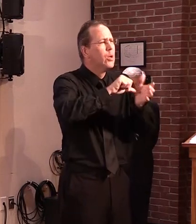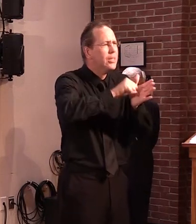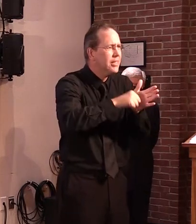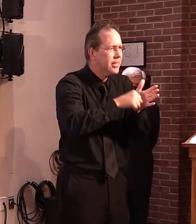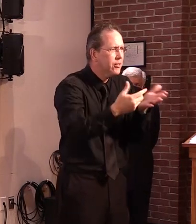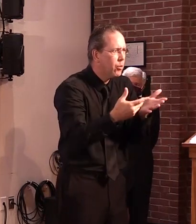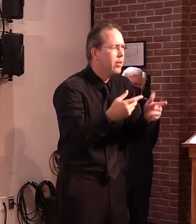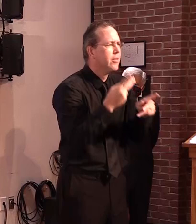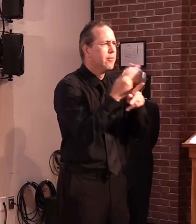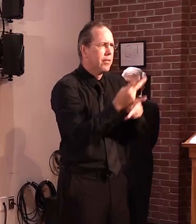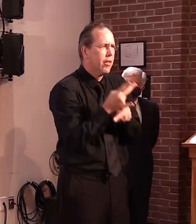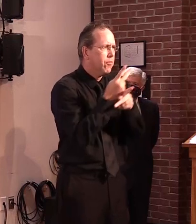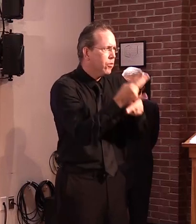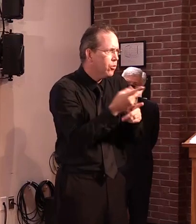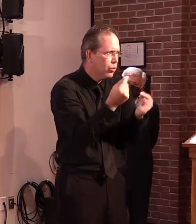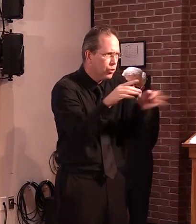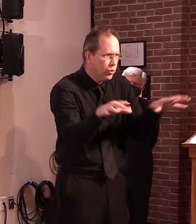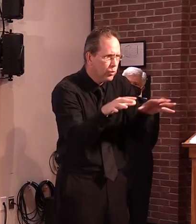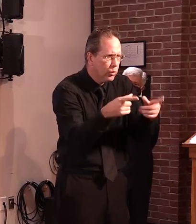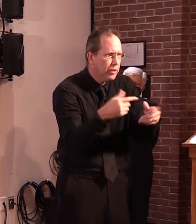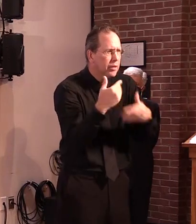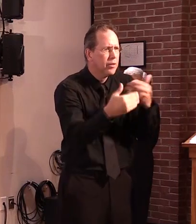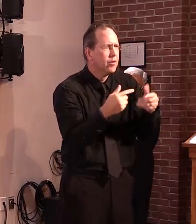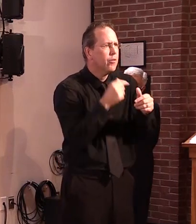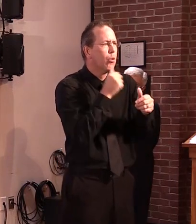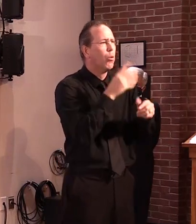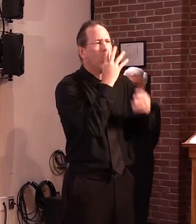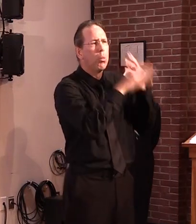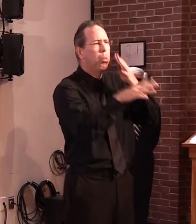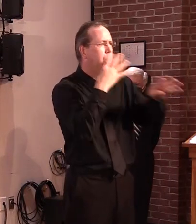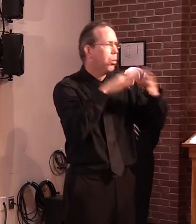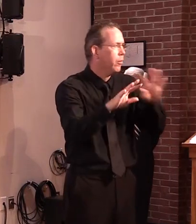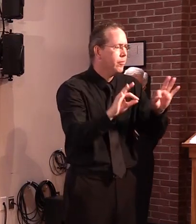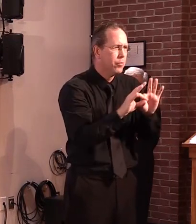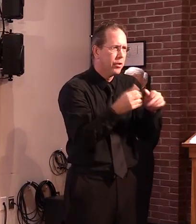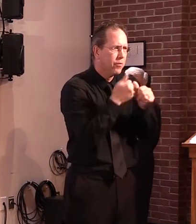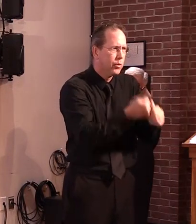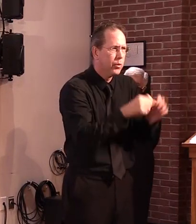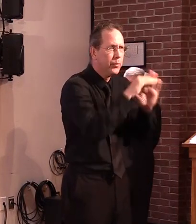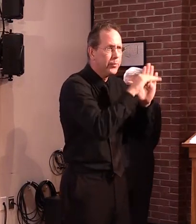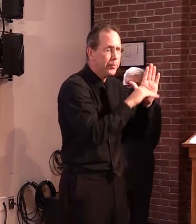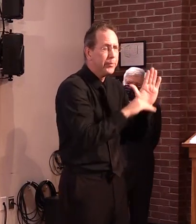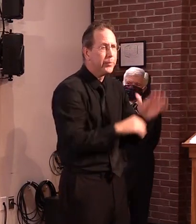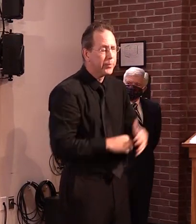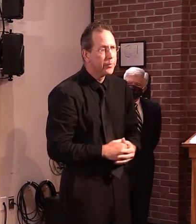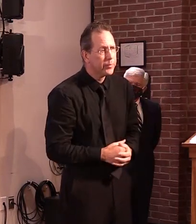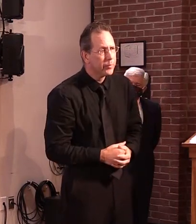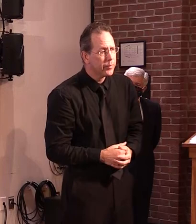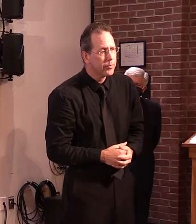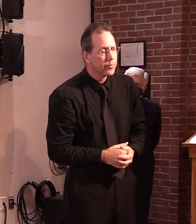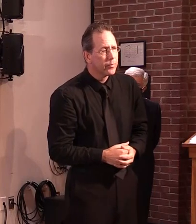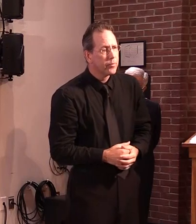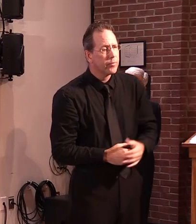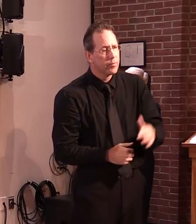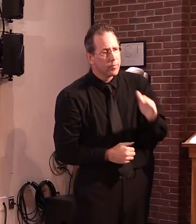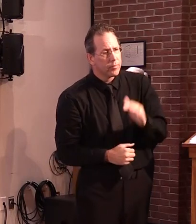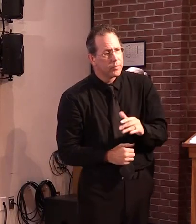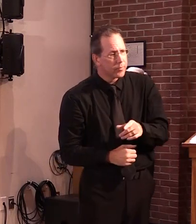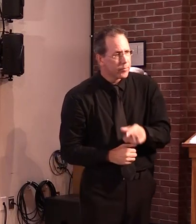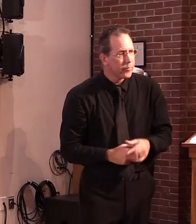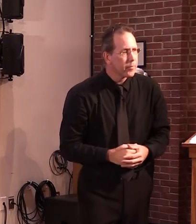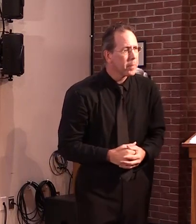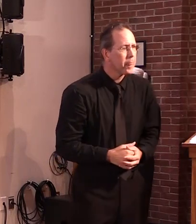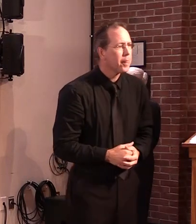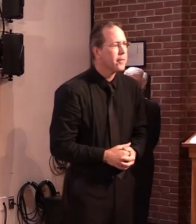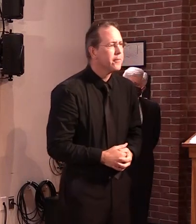complacent. I'm going to use my moderator prerogative to allow another big fan of Dr. Fauci,